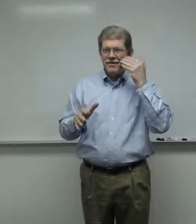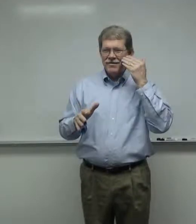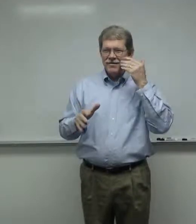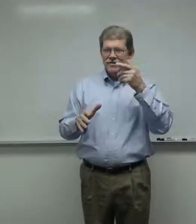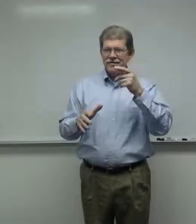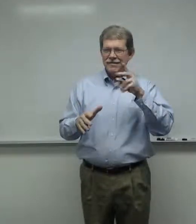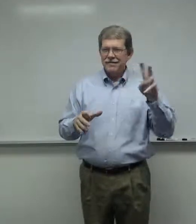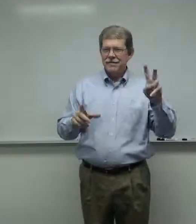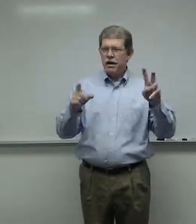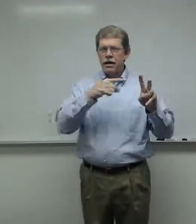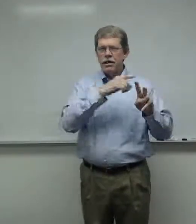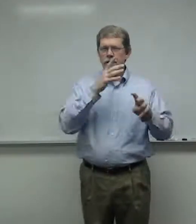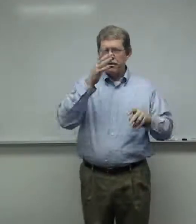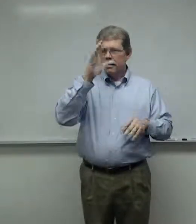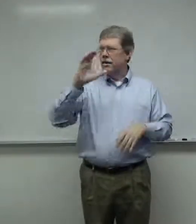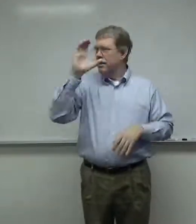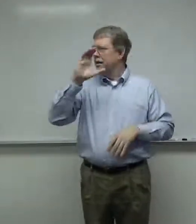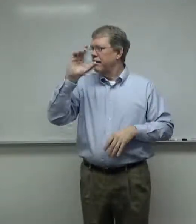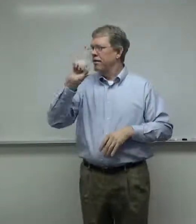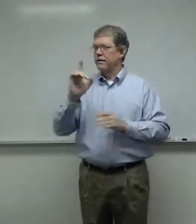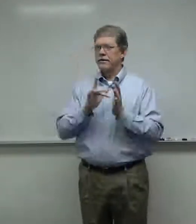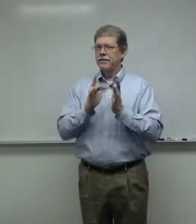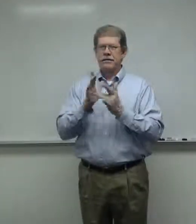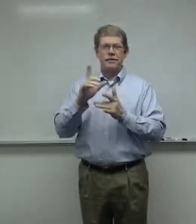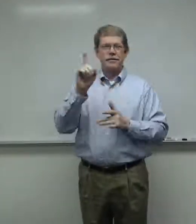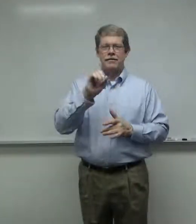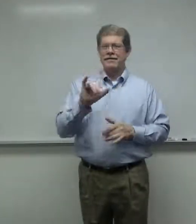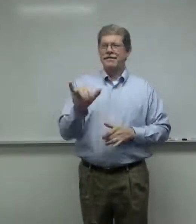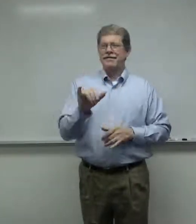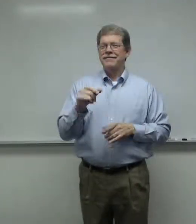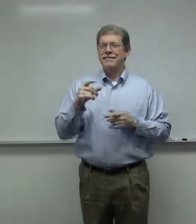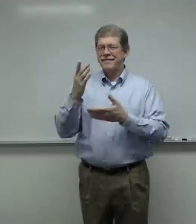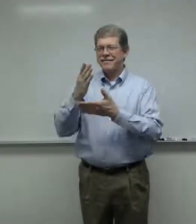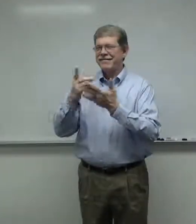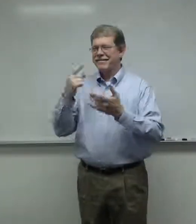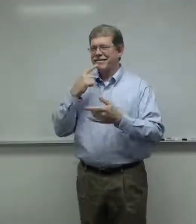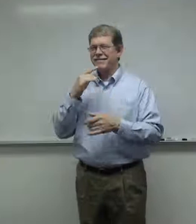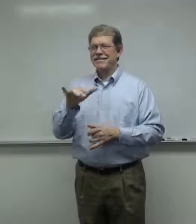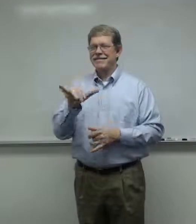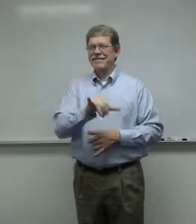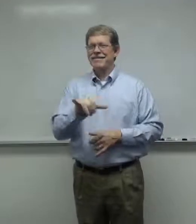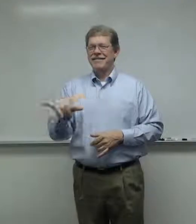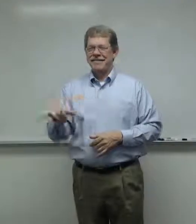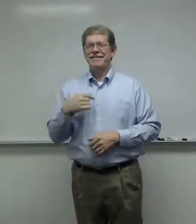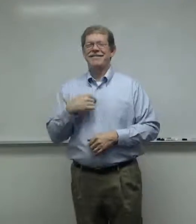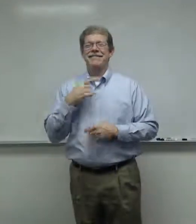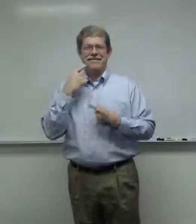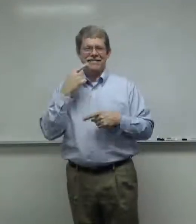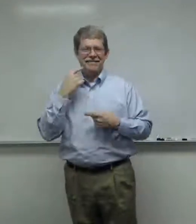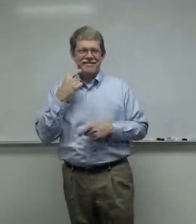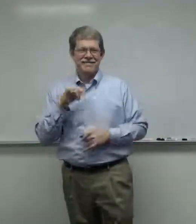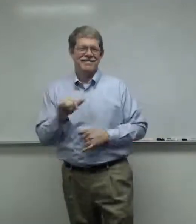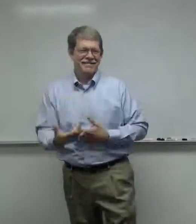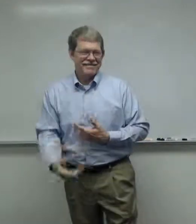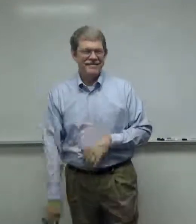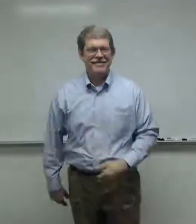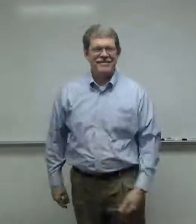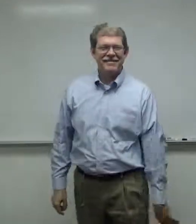that story about little boy Jesus getting lost away from his parents, and they went looking for him. It was the same kind of scenario. It was funny